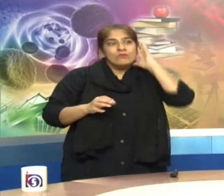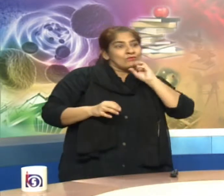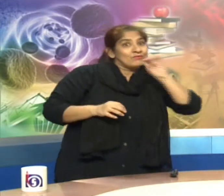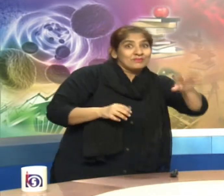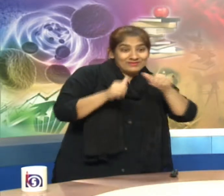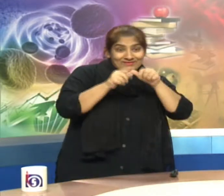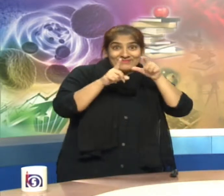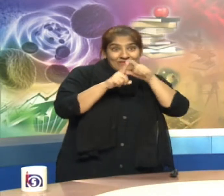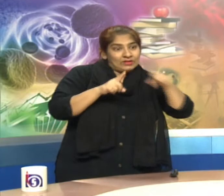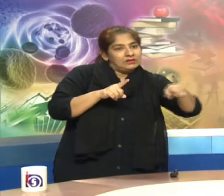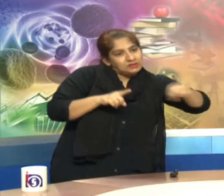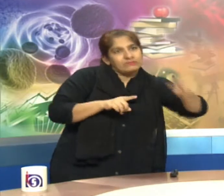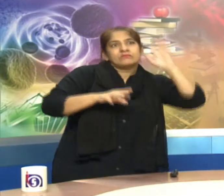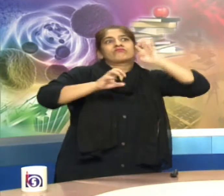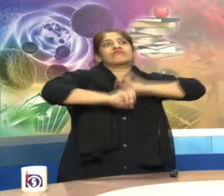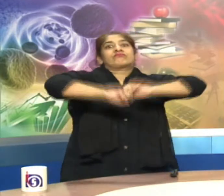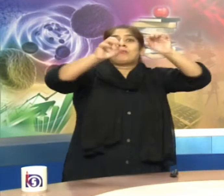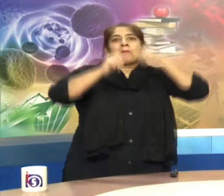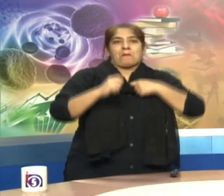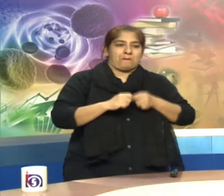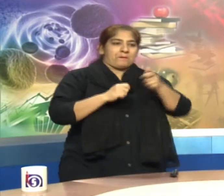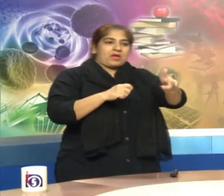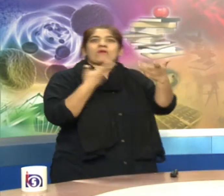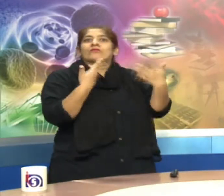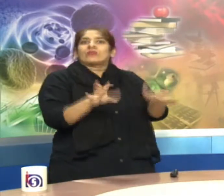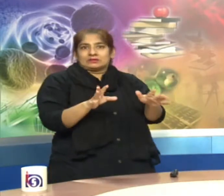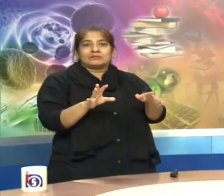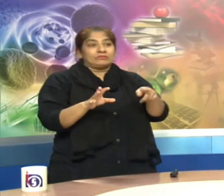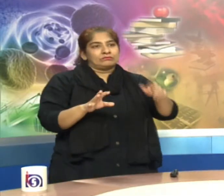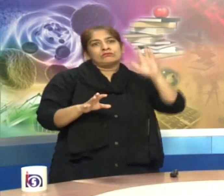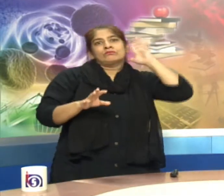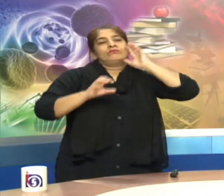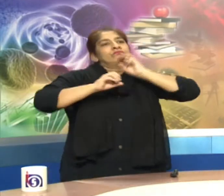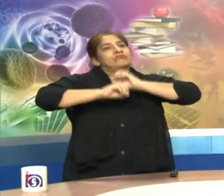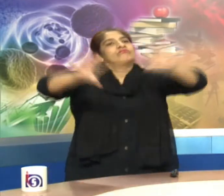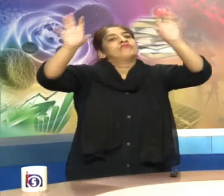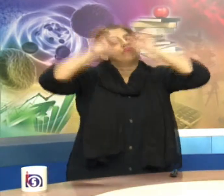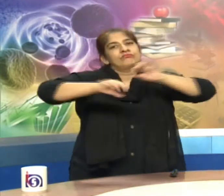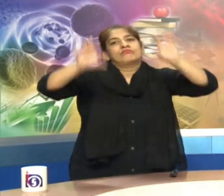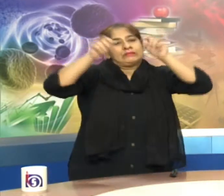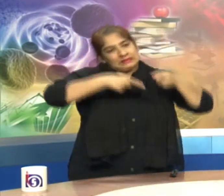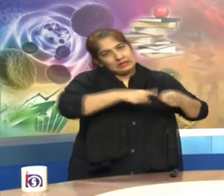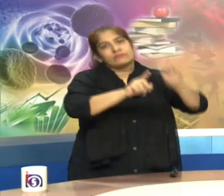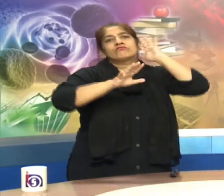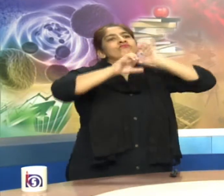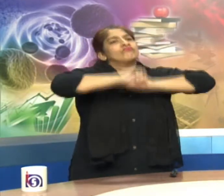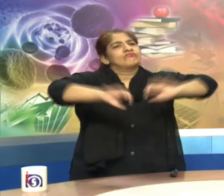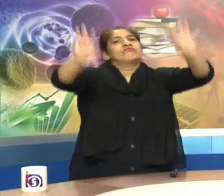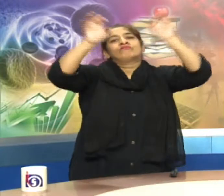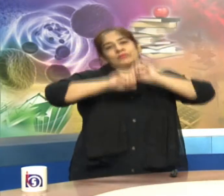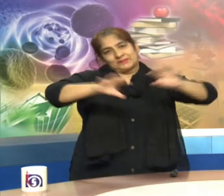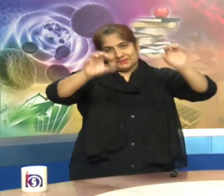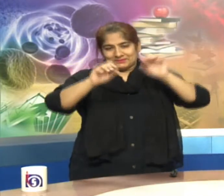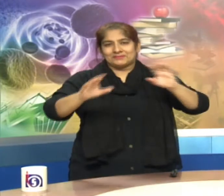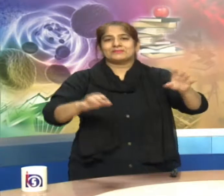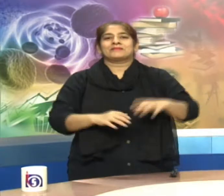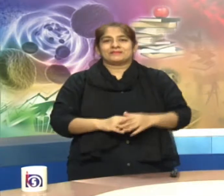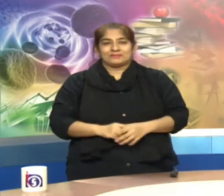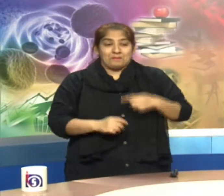So on the basis of payment, it is paid for the company, then it is advertising, and if it